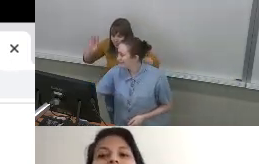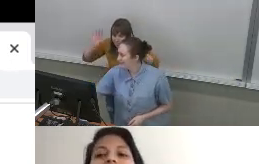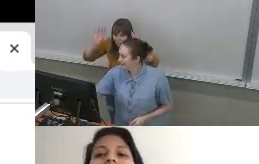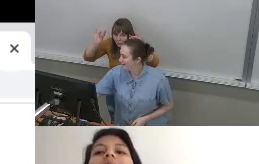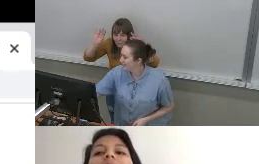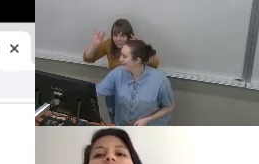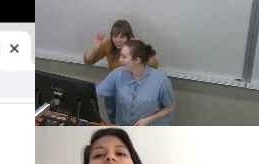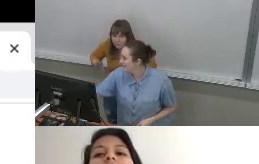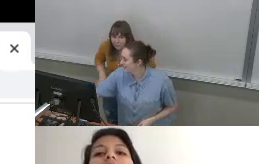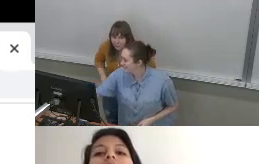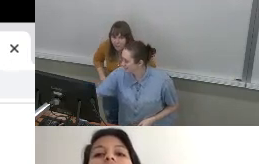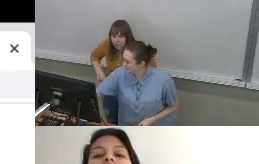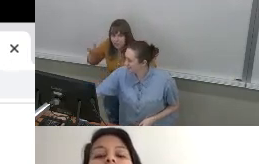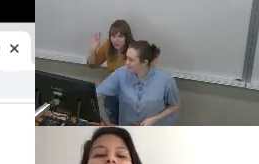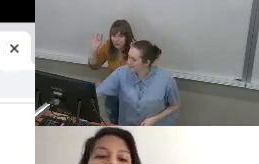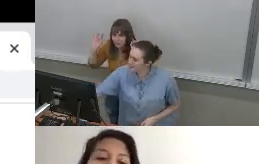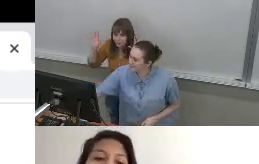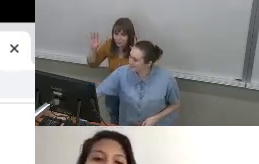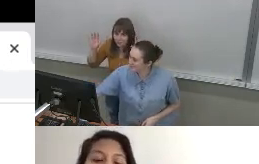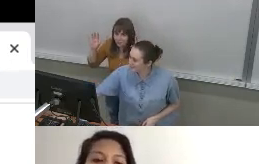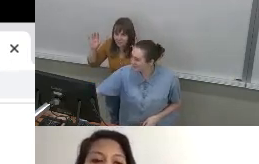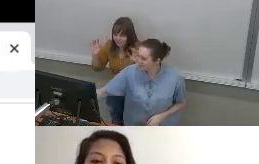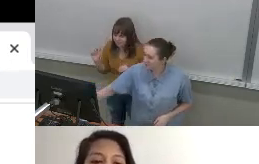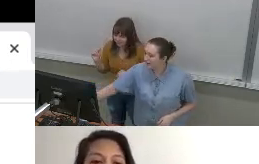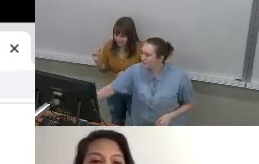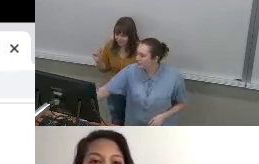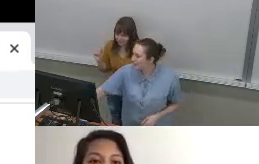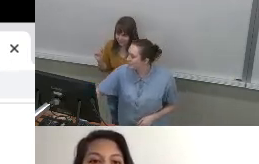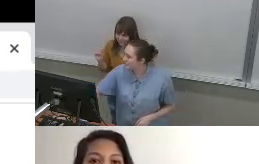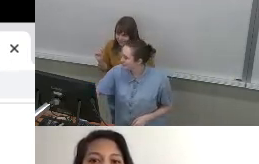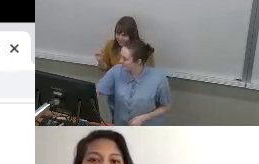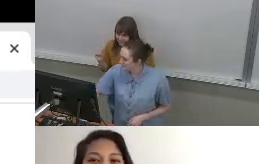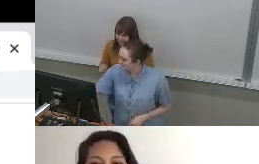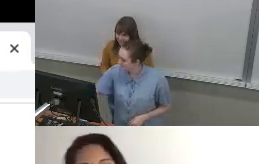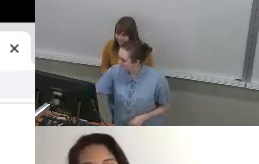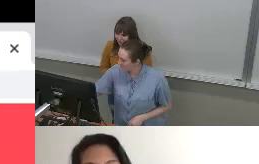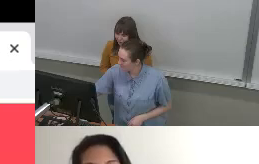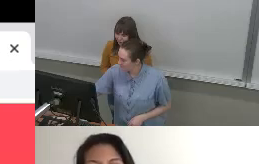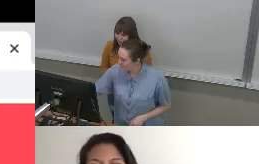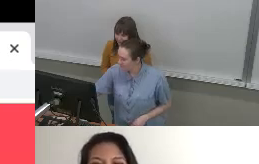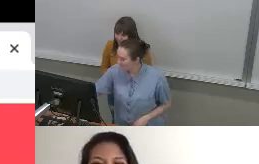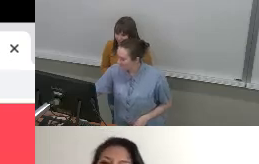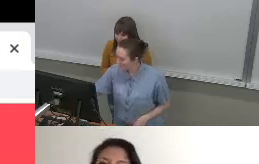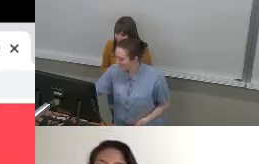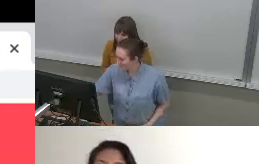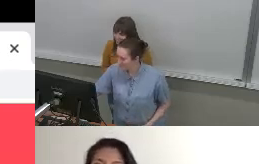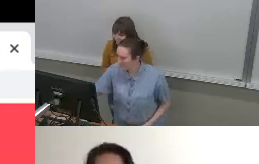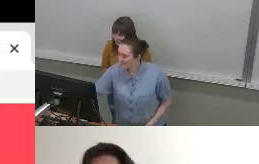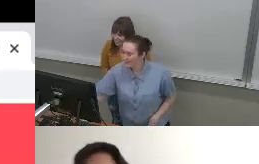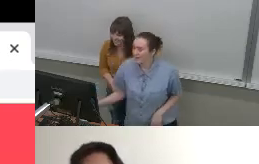Australia is the little pinchy fingers from the belt, up, flick. Perfect. Oops, Shouty's in the